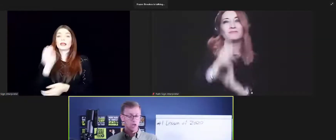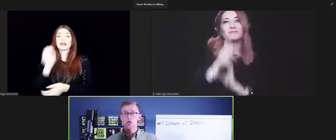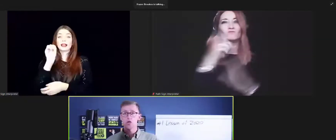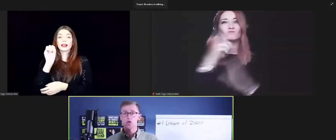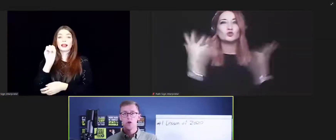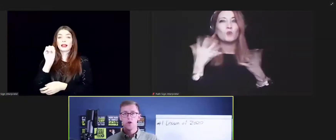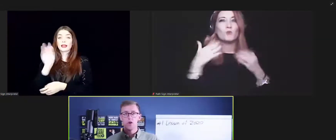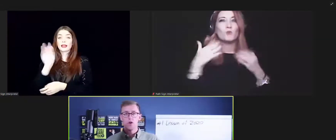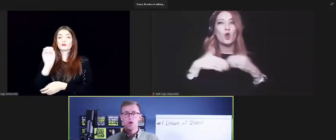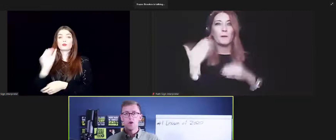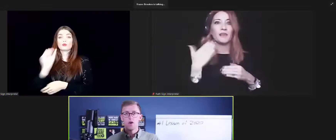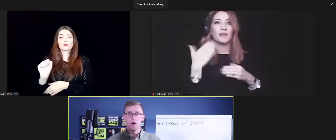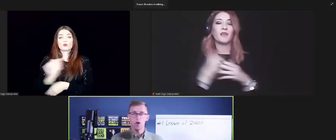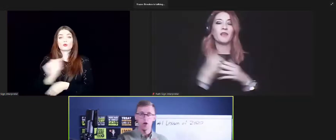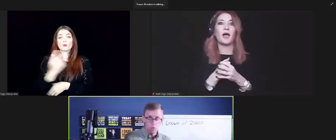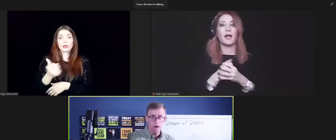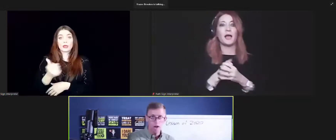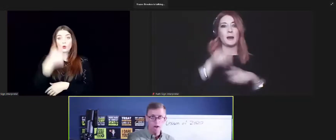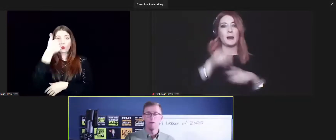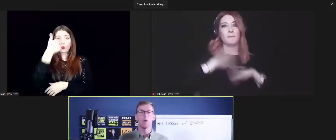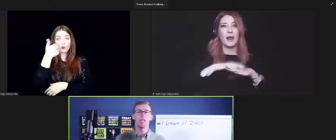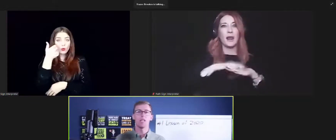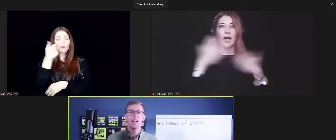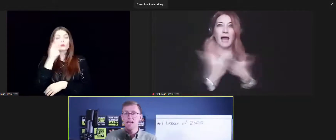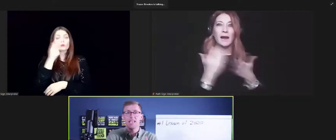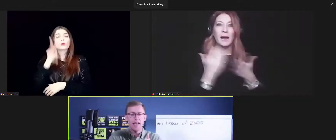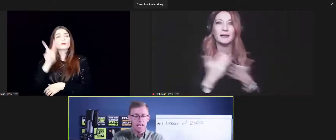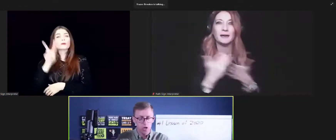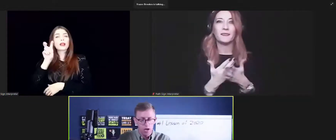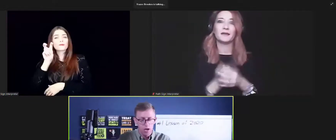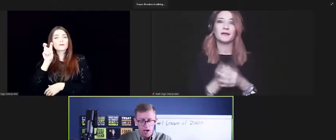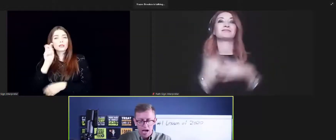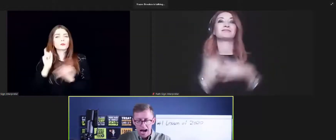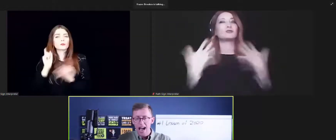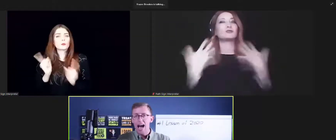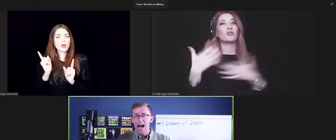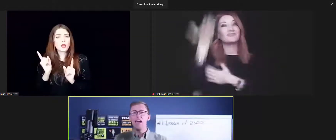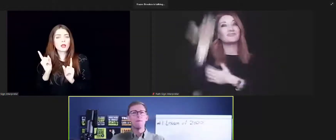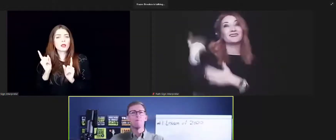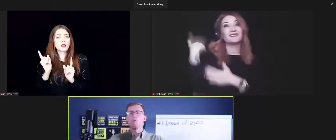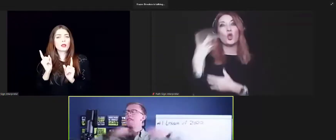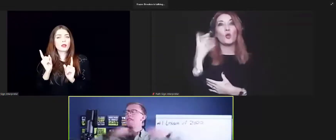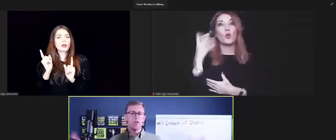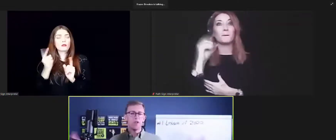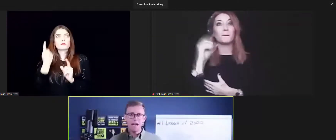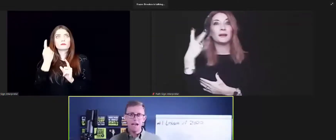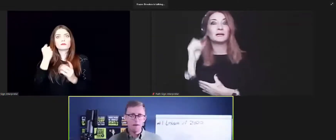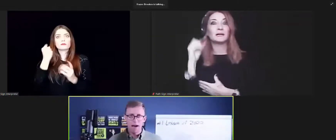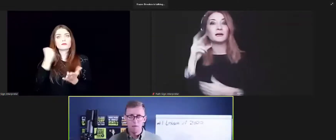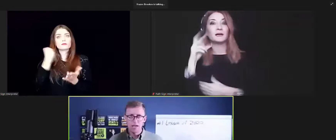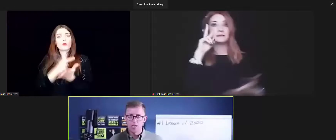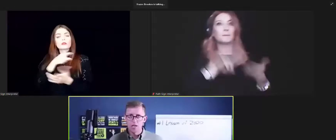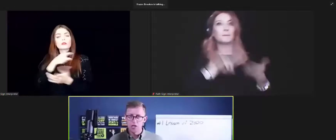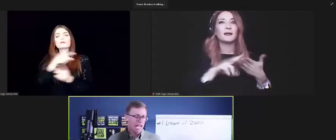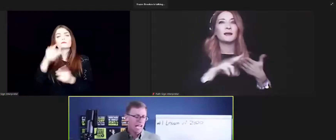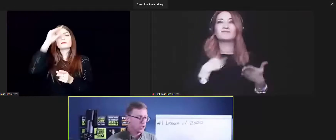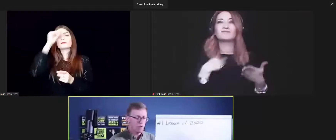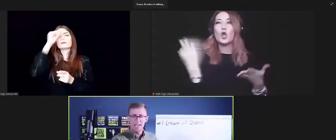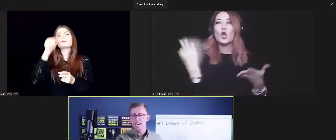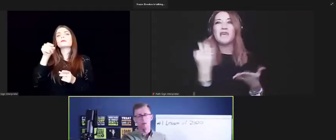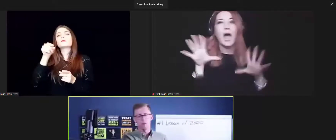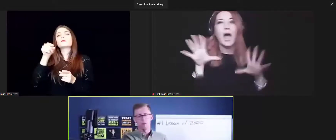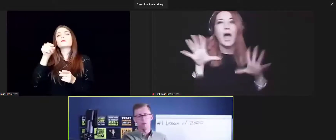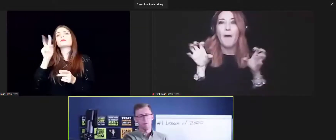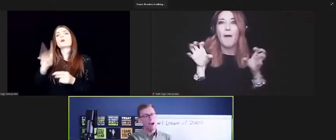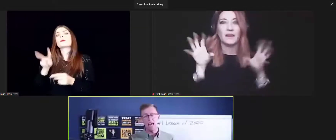else that you learned from 2020? I'll tell you this. I had a breakthrough year in my own business. The last 3 years